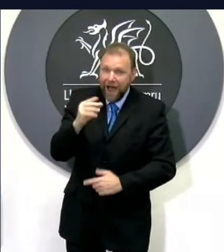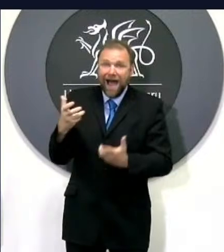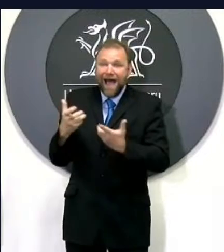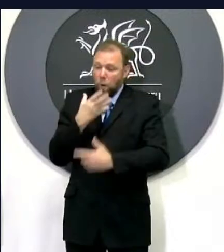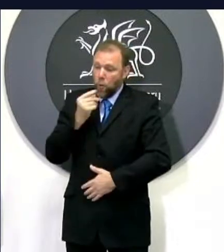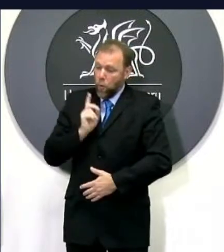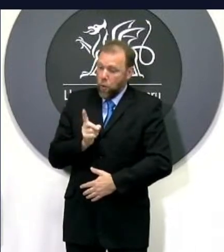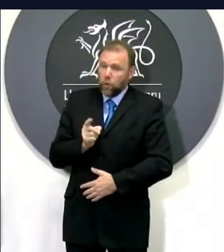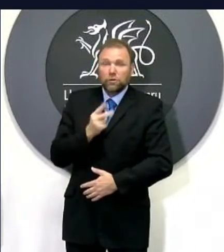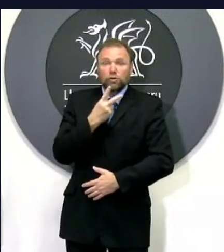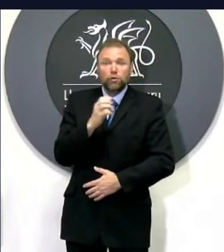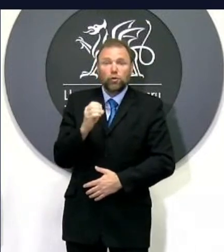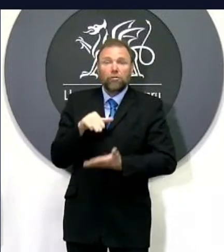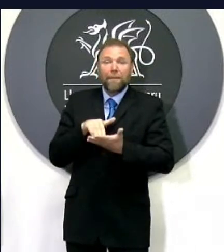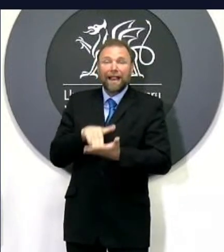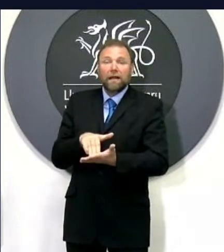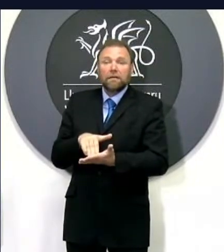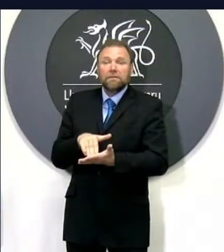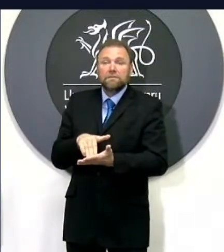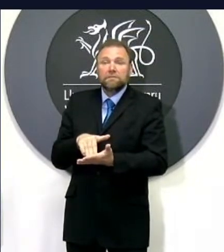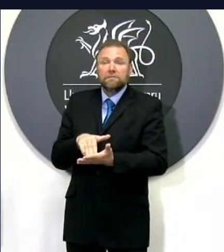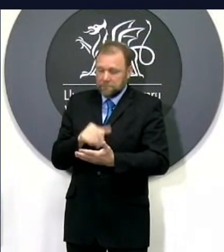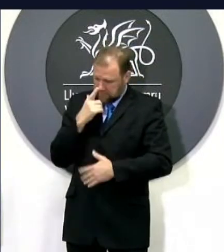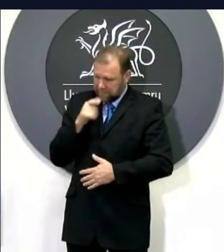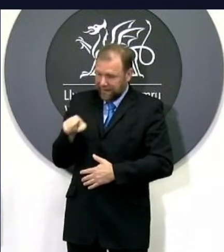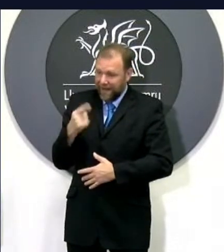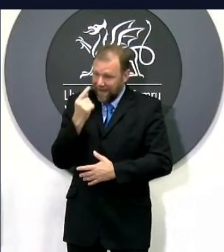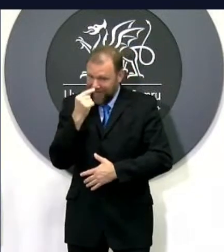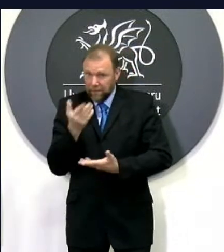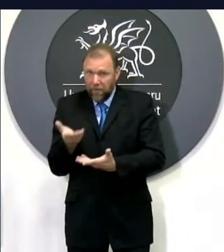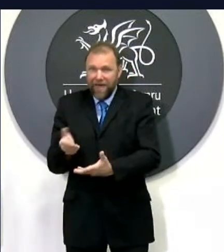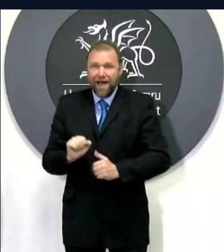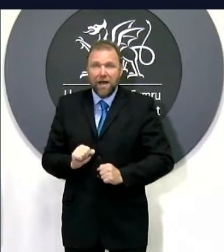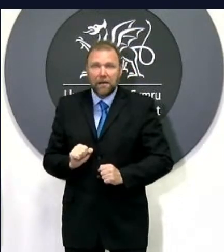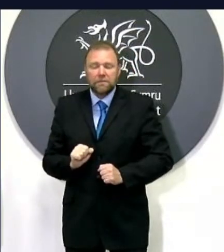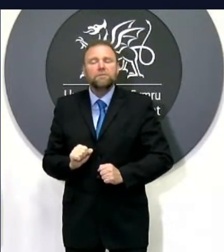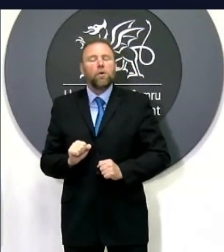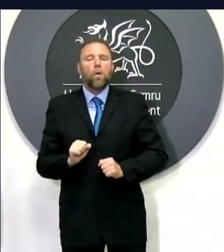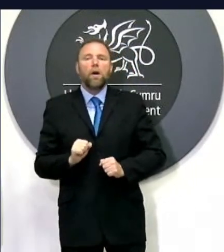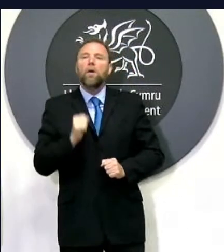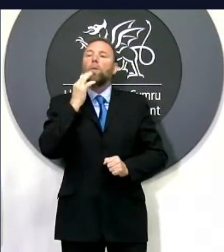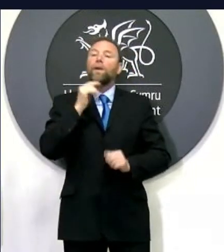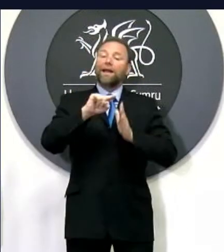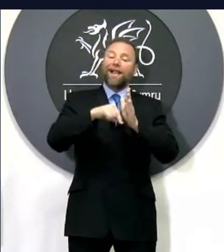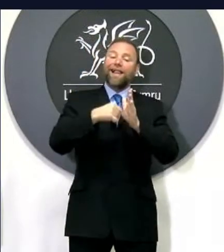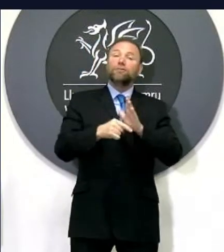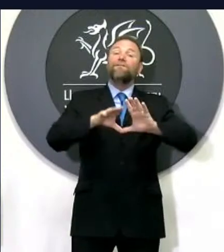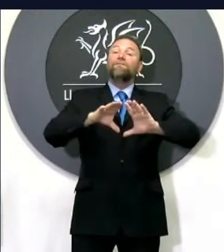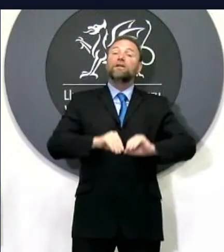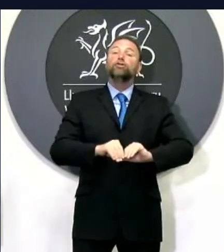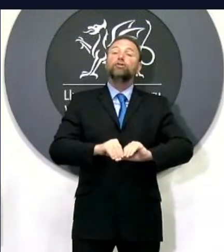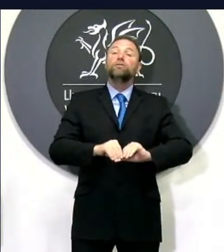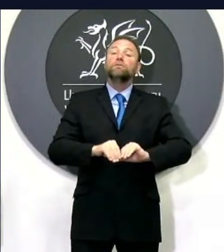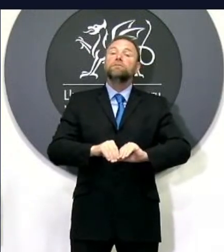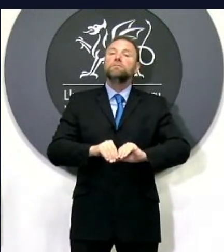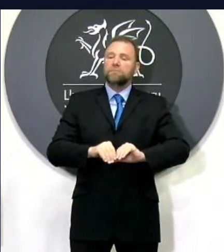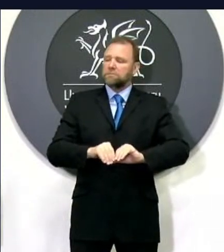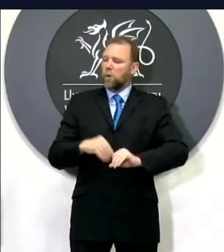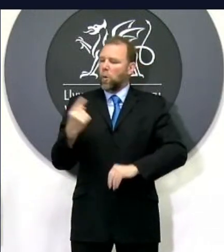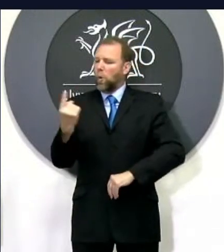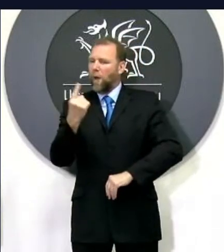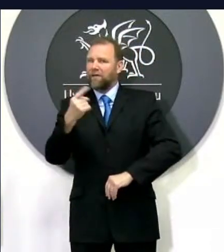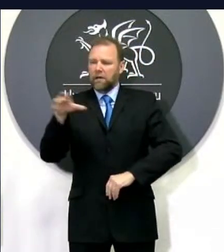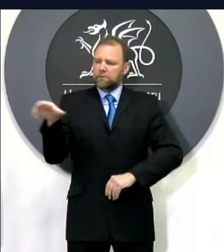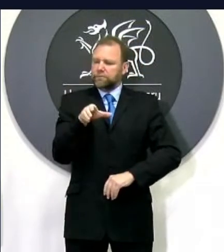£200 million can also be deployed to help Welsh businesses. So as soon as the election is over, there will be more help on its